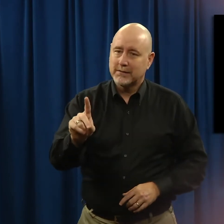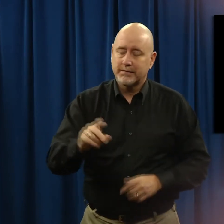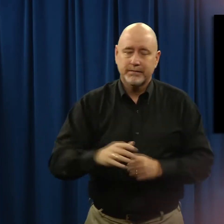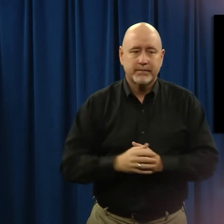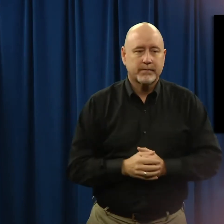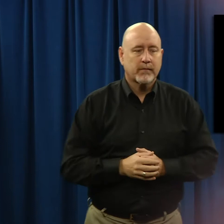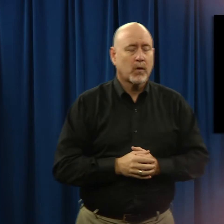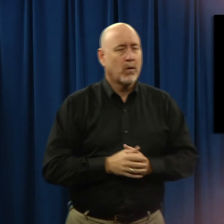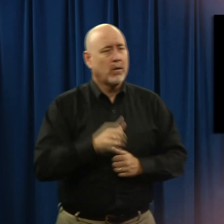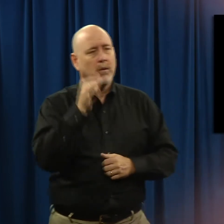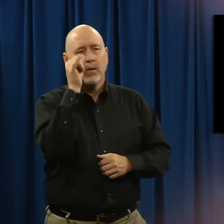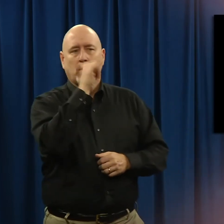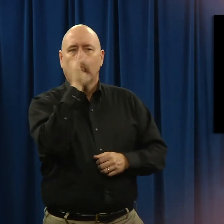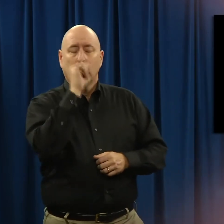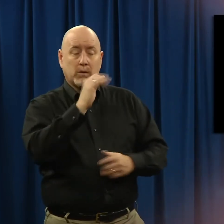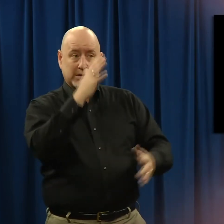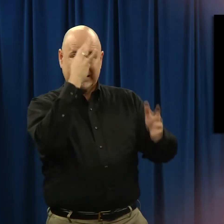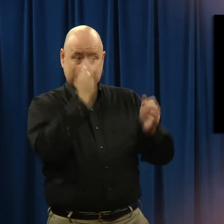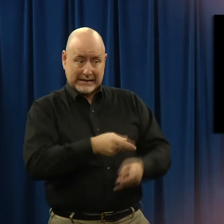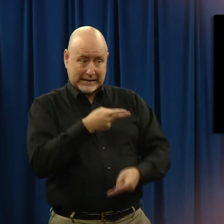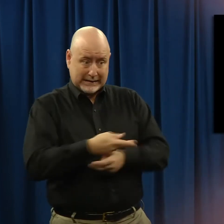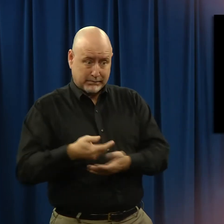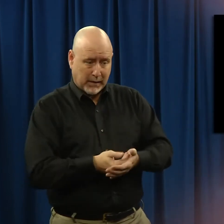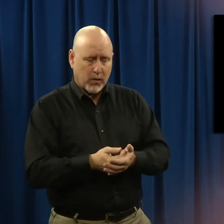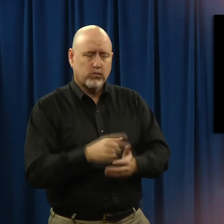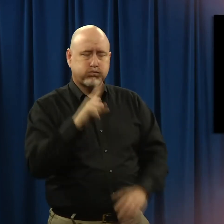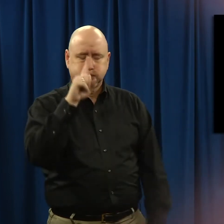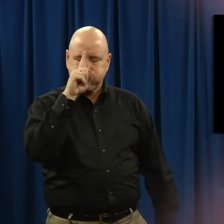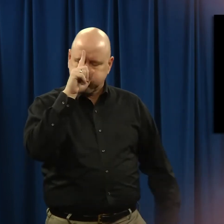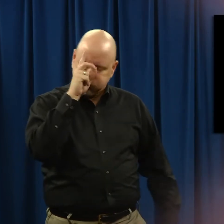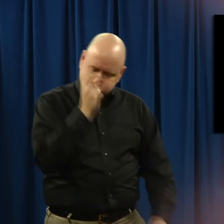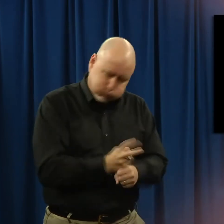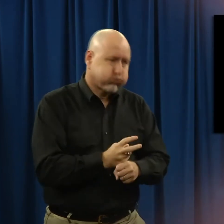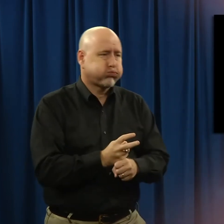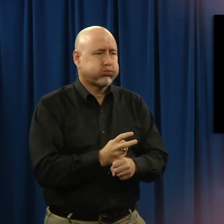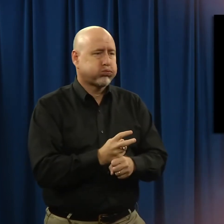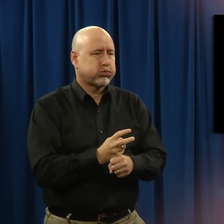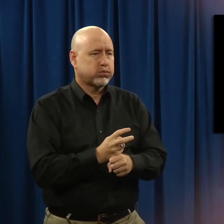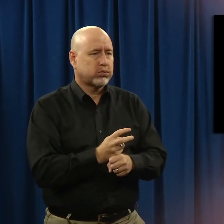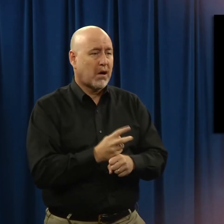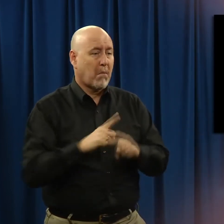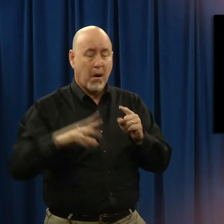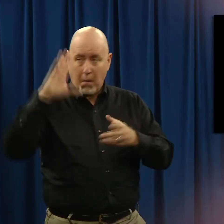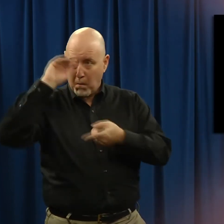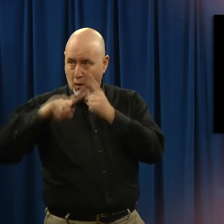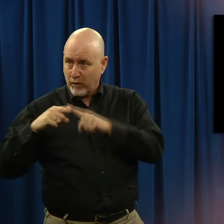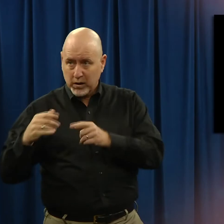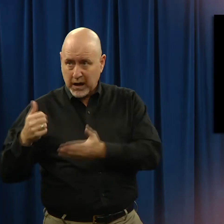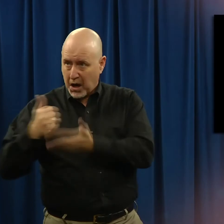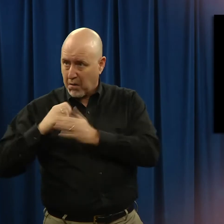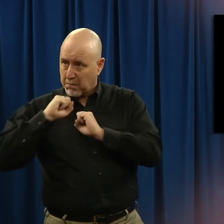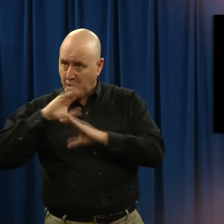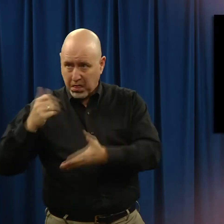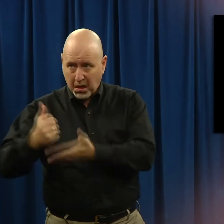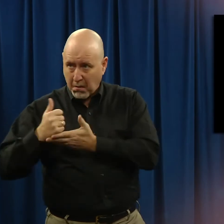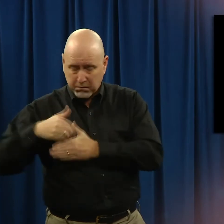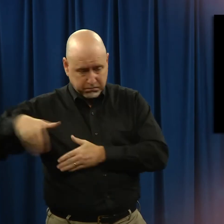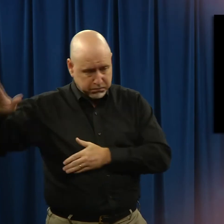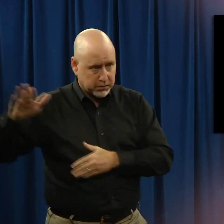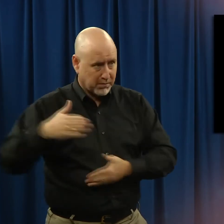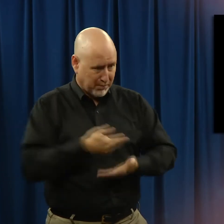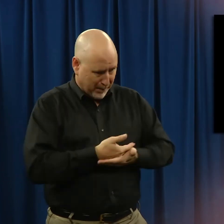It was a hard decision, but with or without my boyfriend, I felt that my